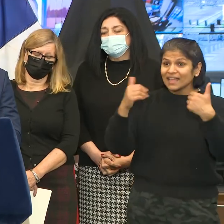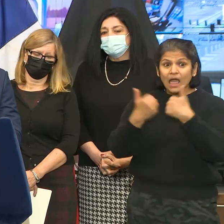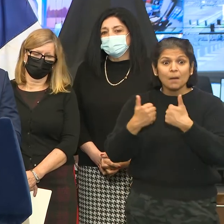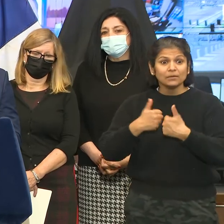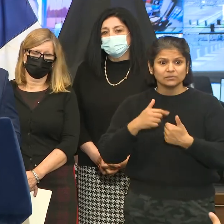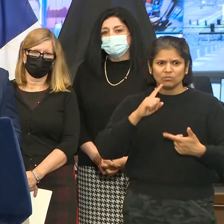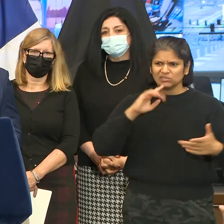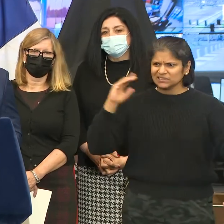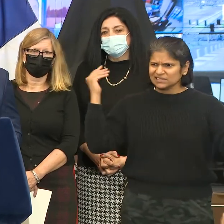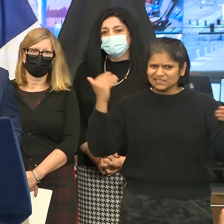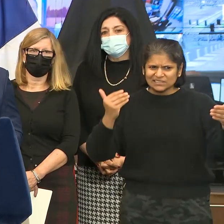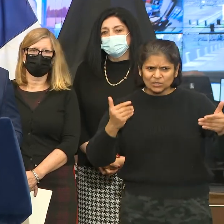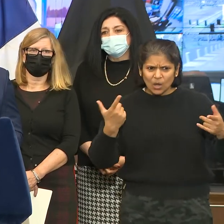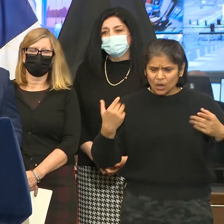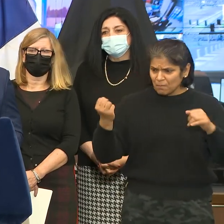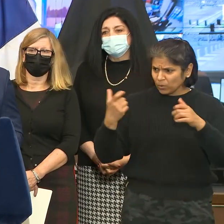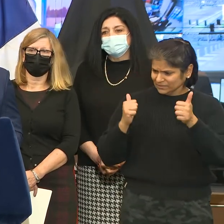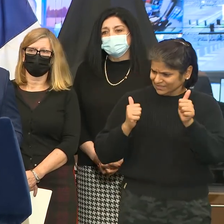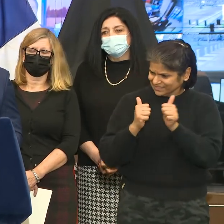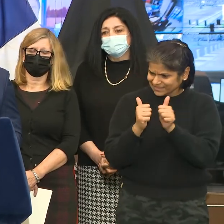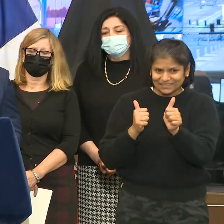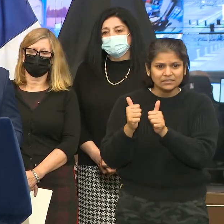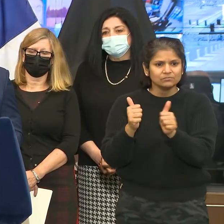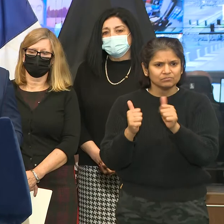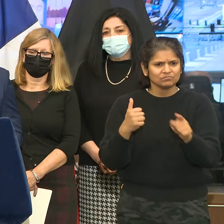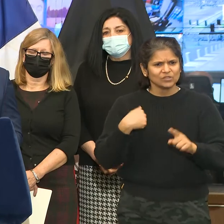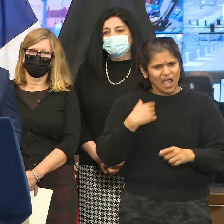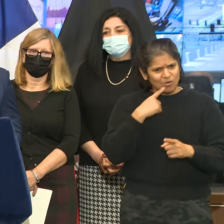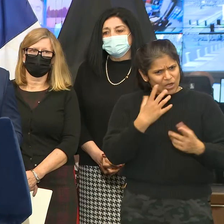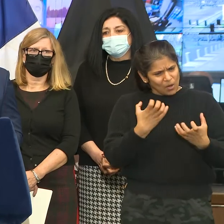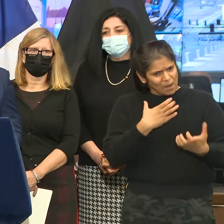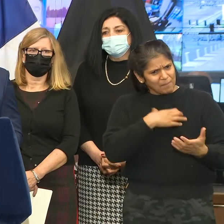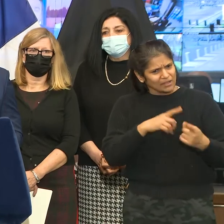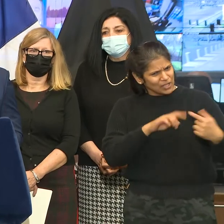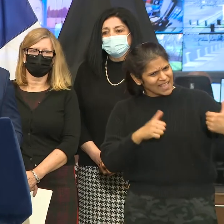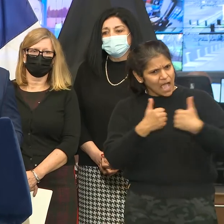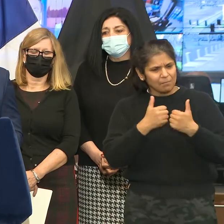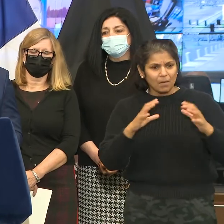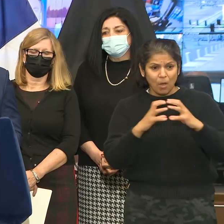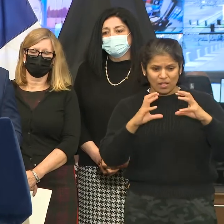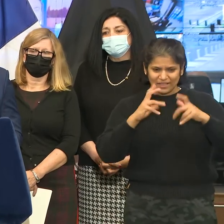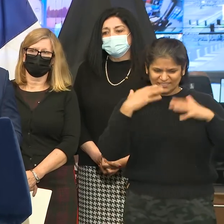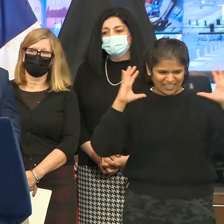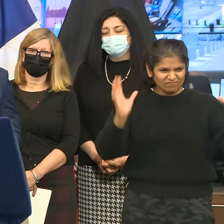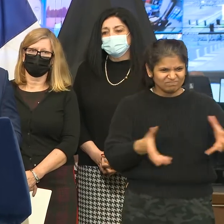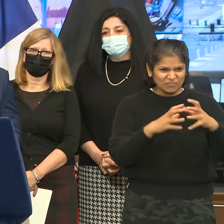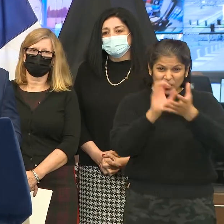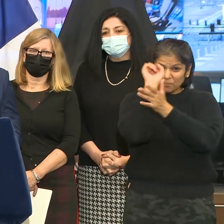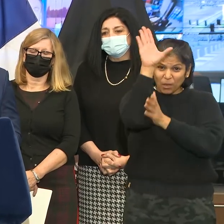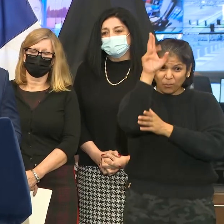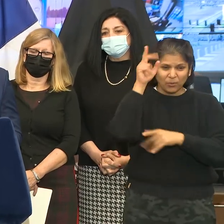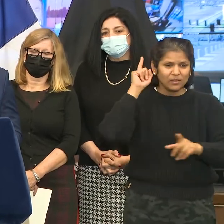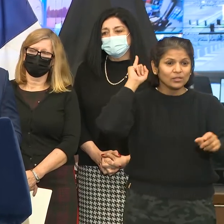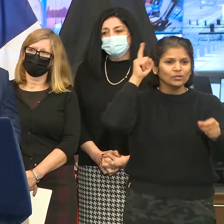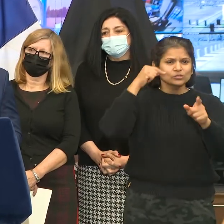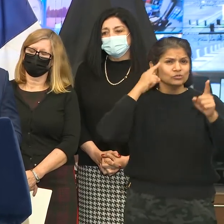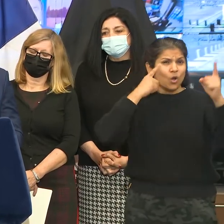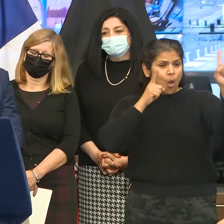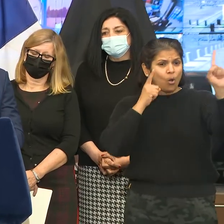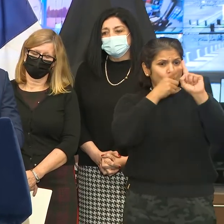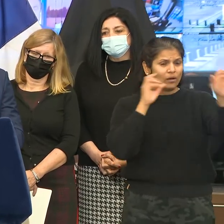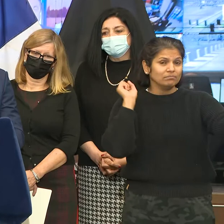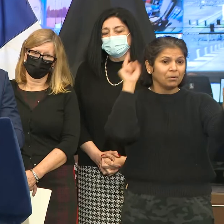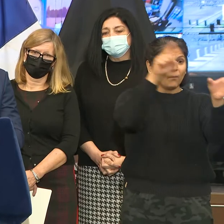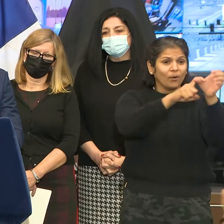public safety, public protection, you want the ball in your hands, and you score the winning goal all the time, every time, and I say thank